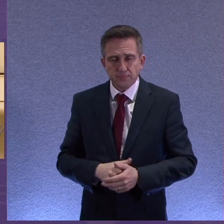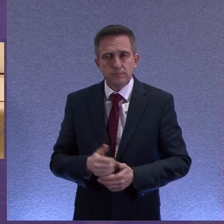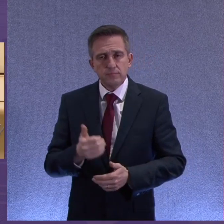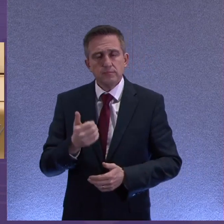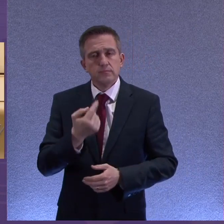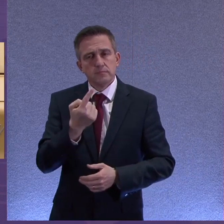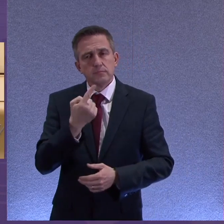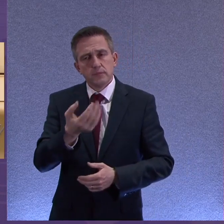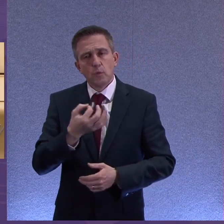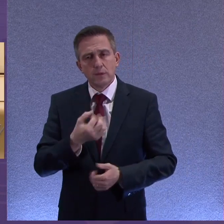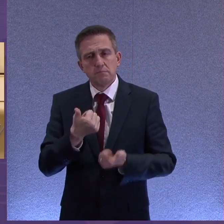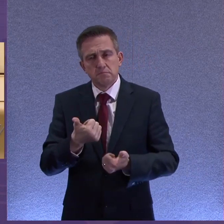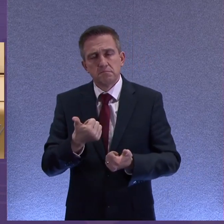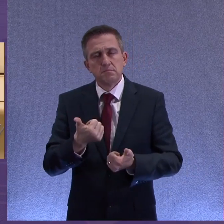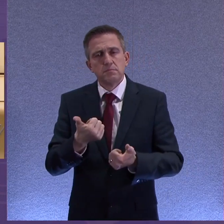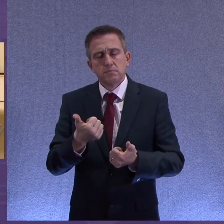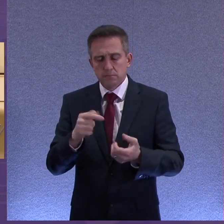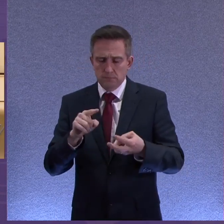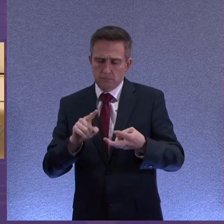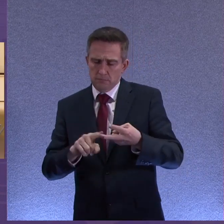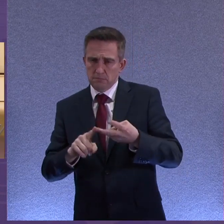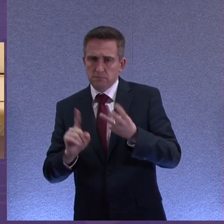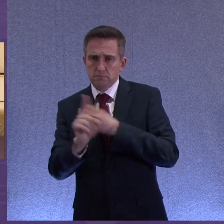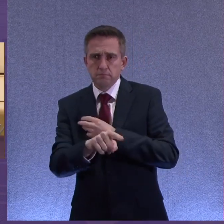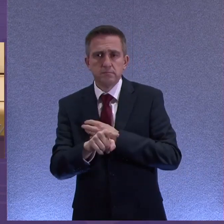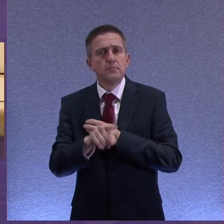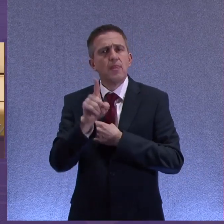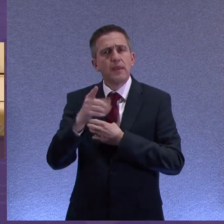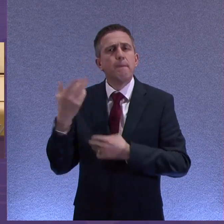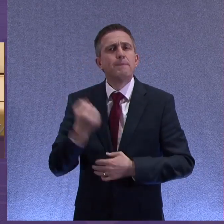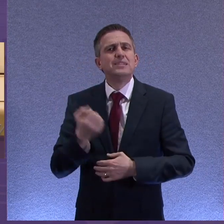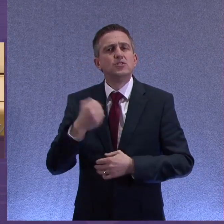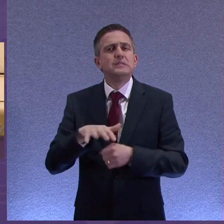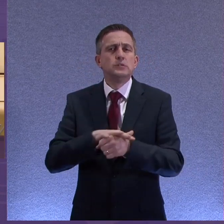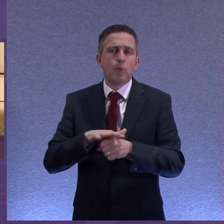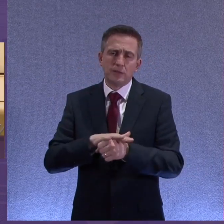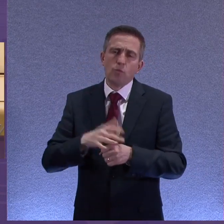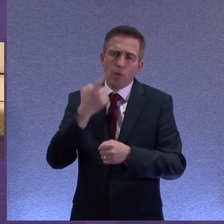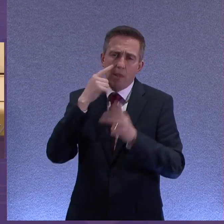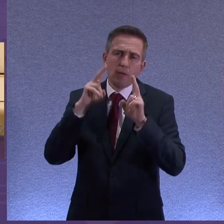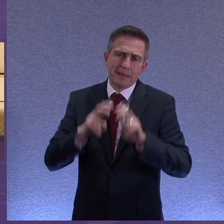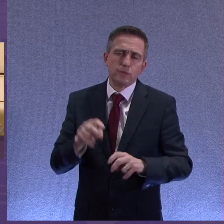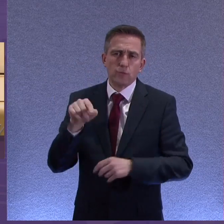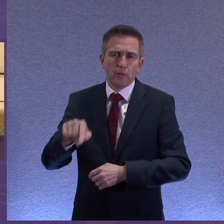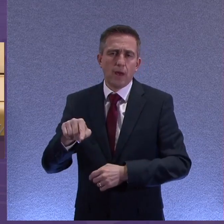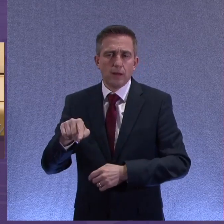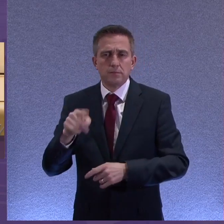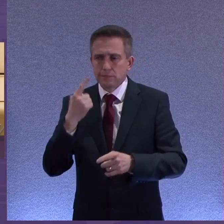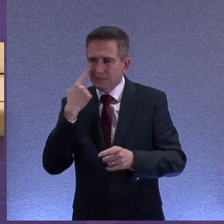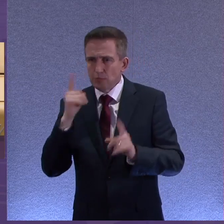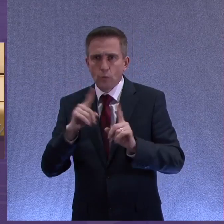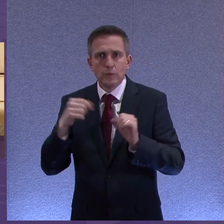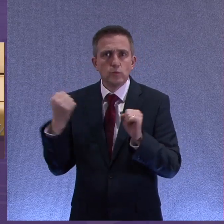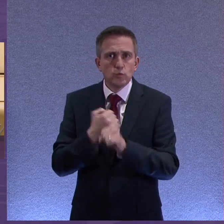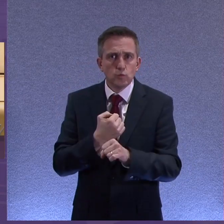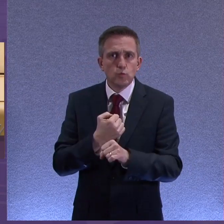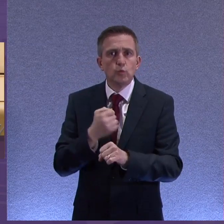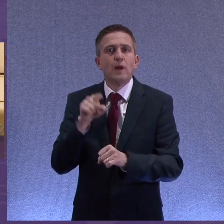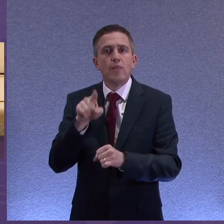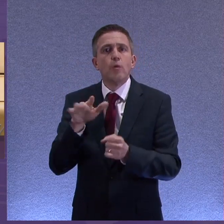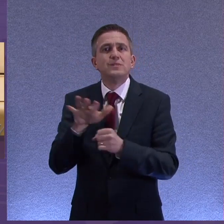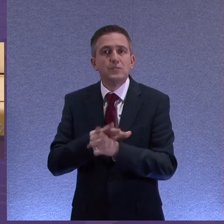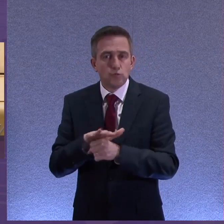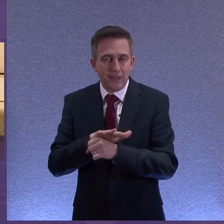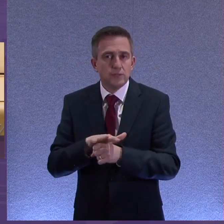Mr Sauer. Can I start with your last question? That is actively being looked at the moment to see what we can do in those particular